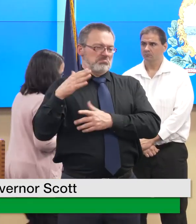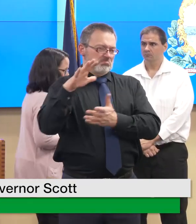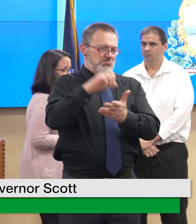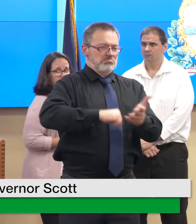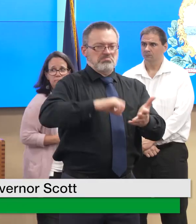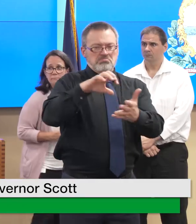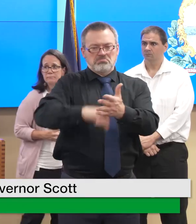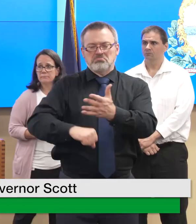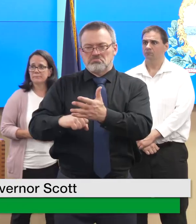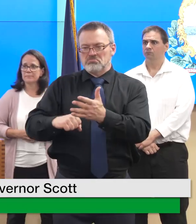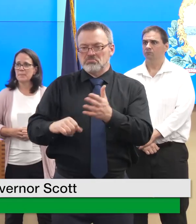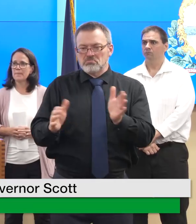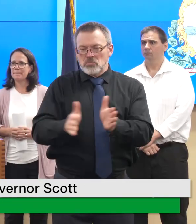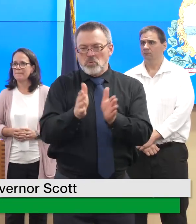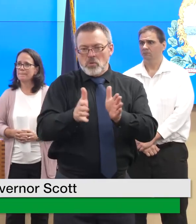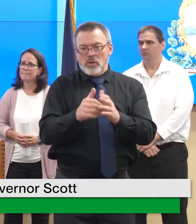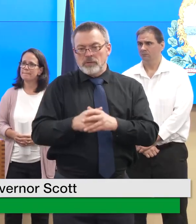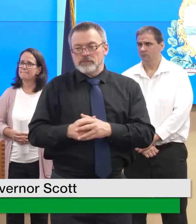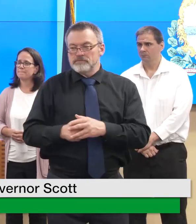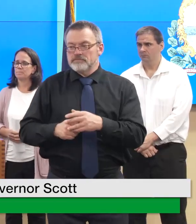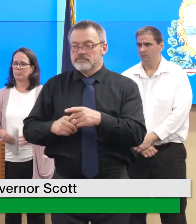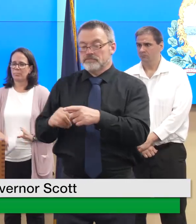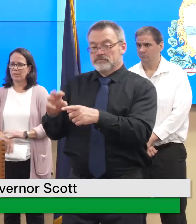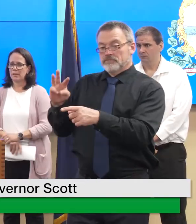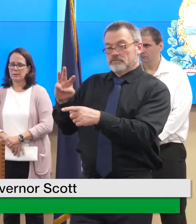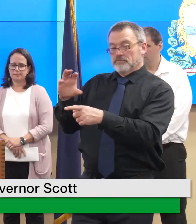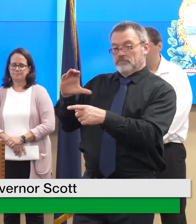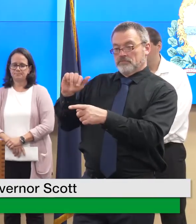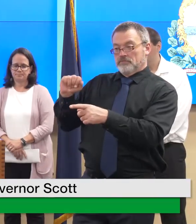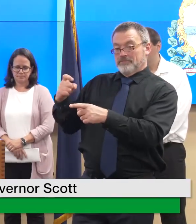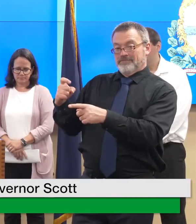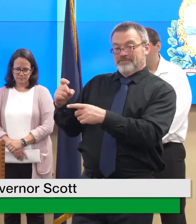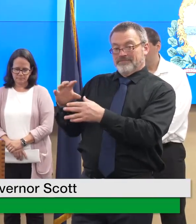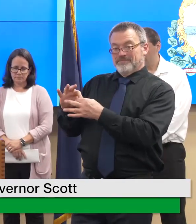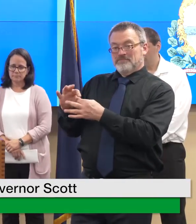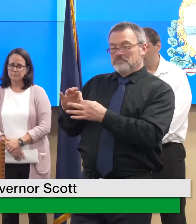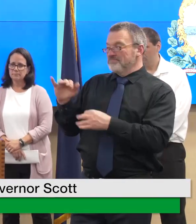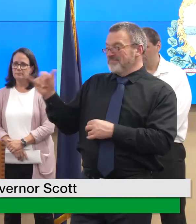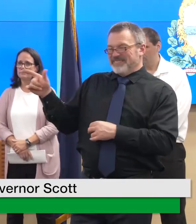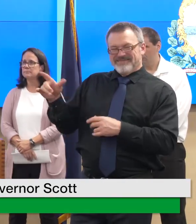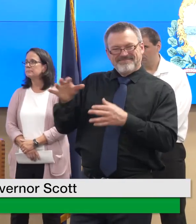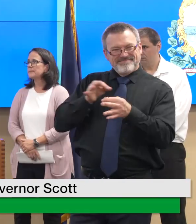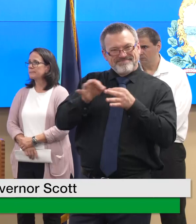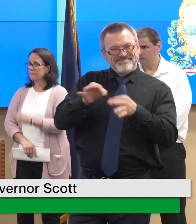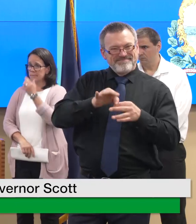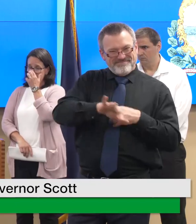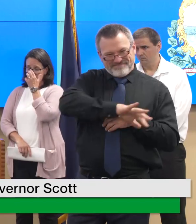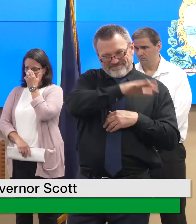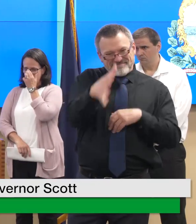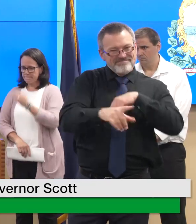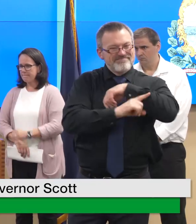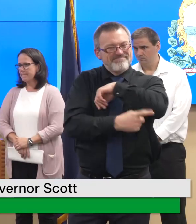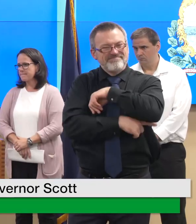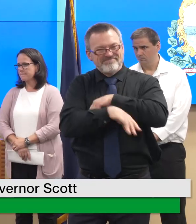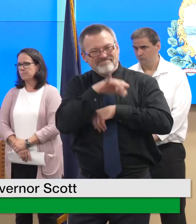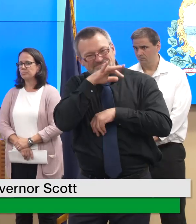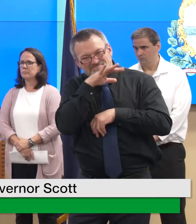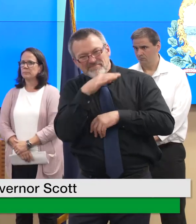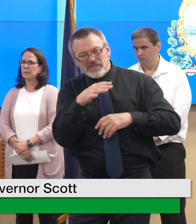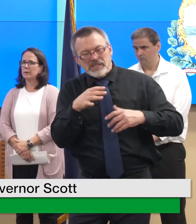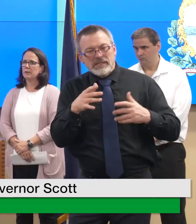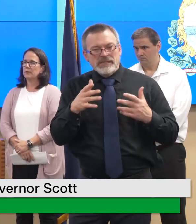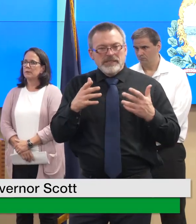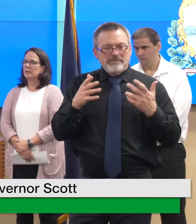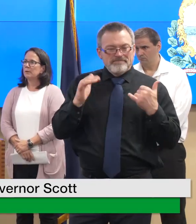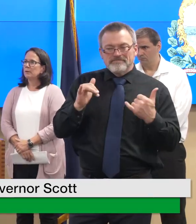Question about dam or debris removal. You mentioned that's a really big issue. I was in Moortown earlier